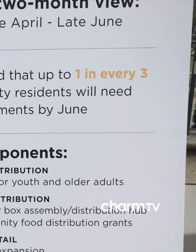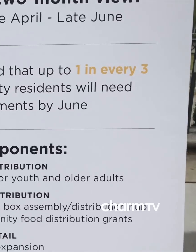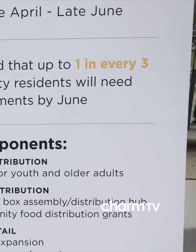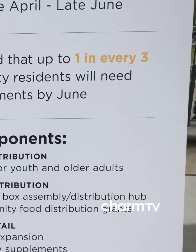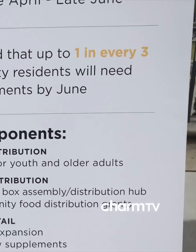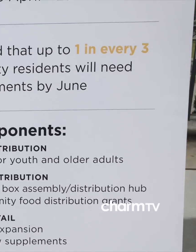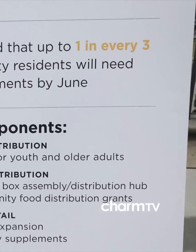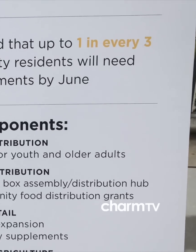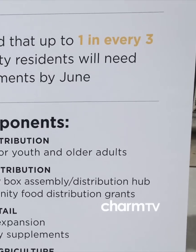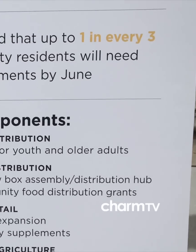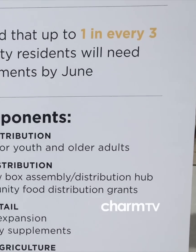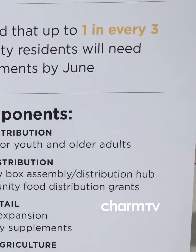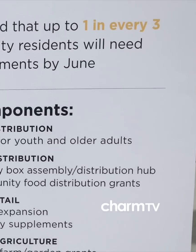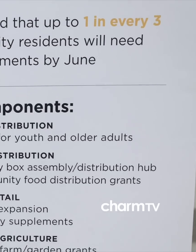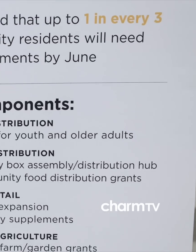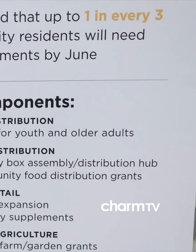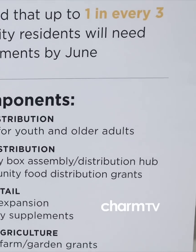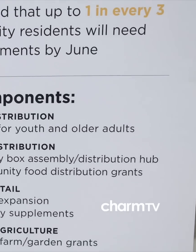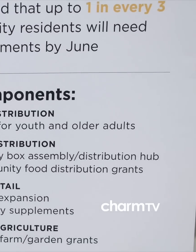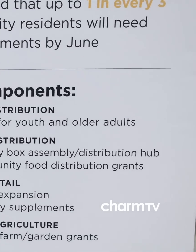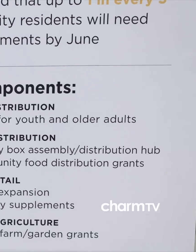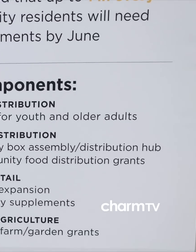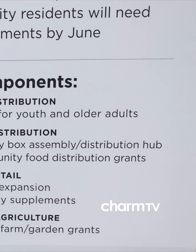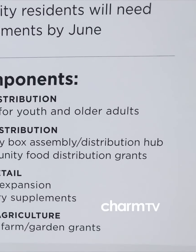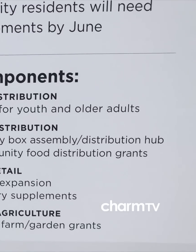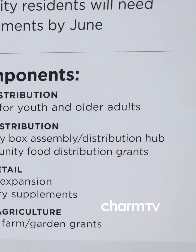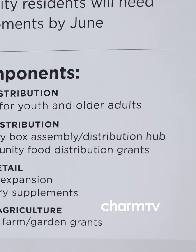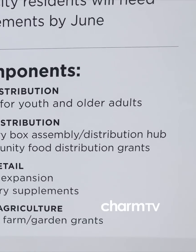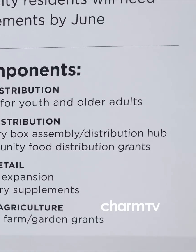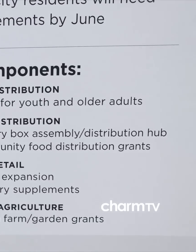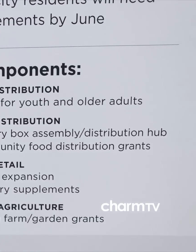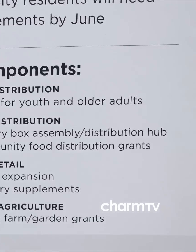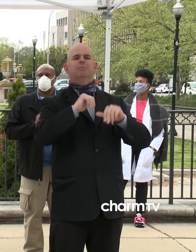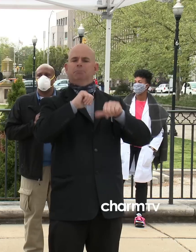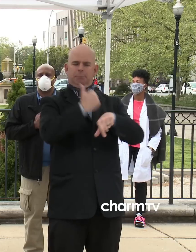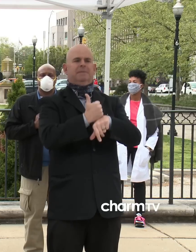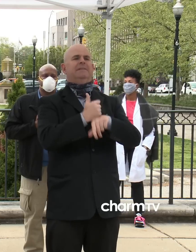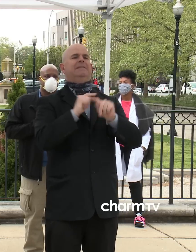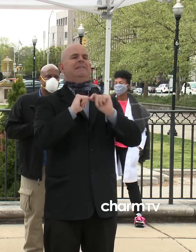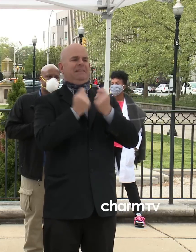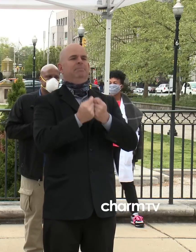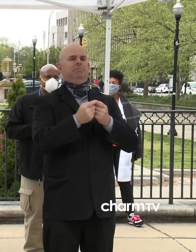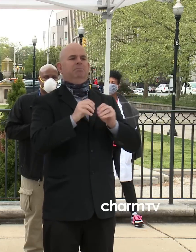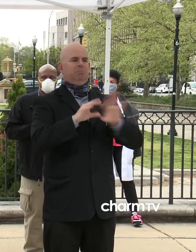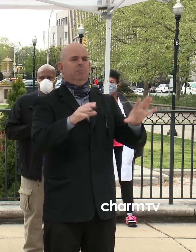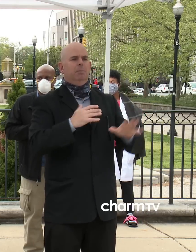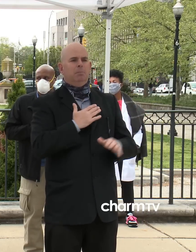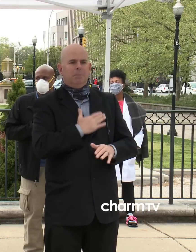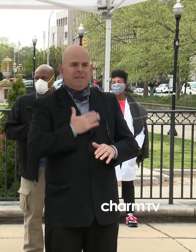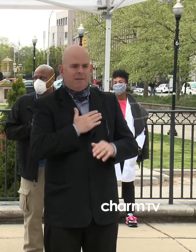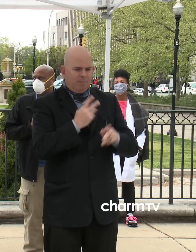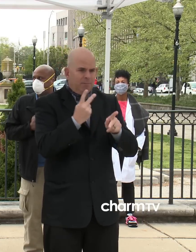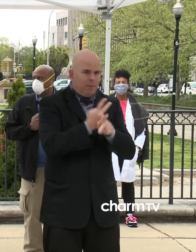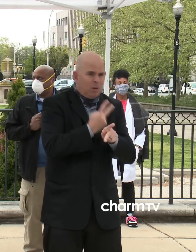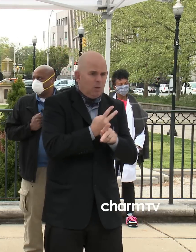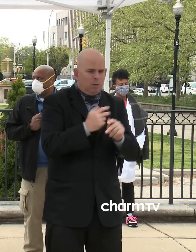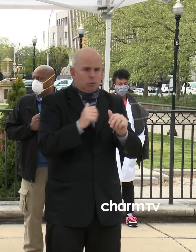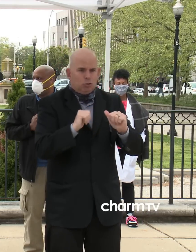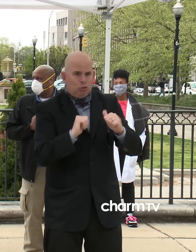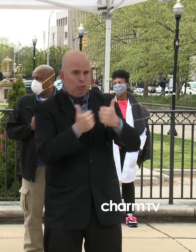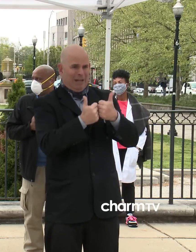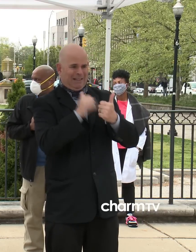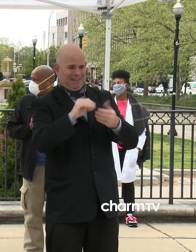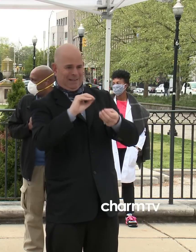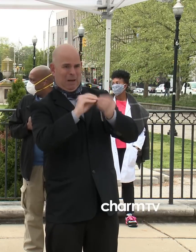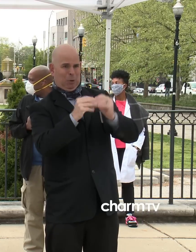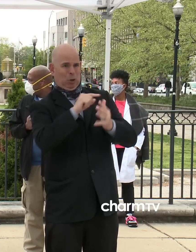I directed the team to build out a robust strategy to meet growing demands. A core element of our strategy has been to advocate for the state to